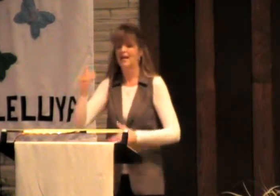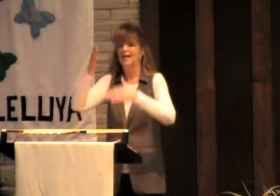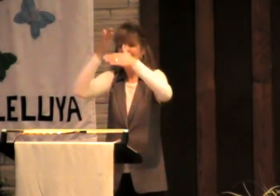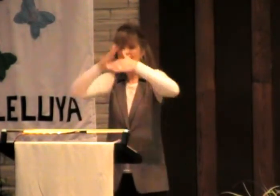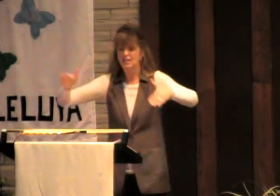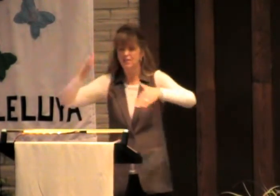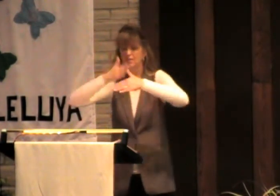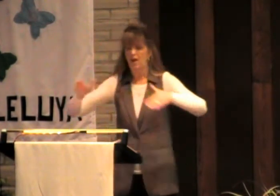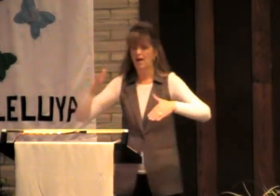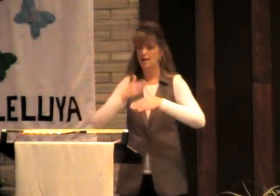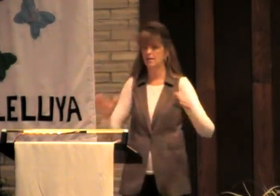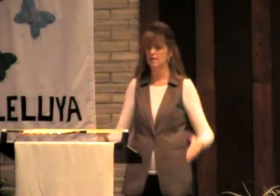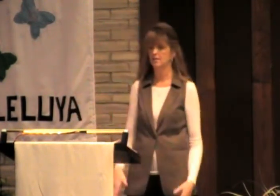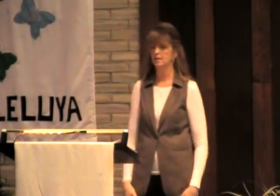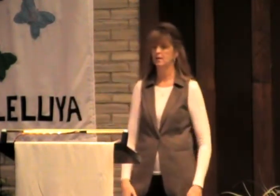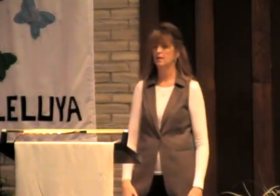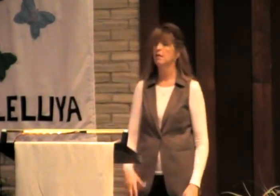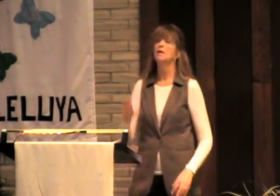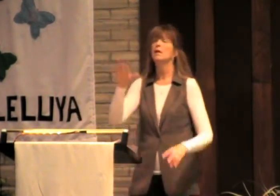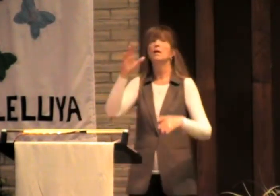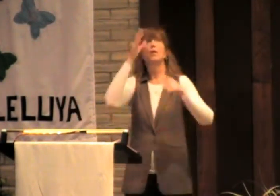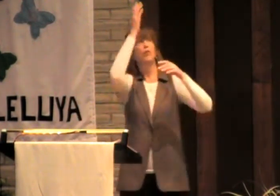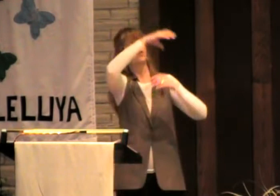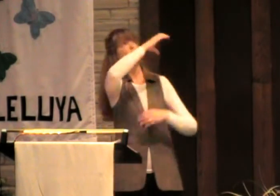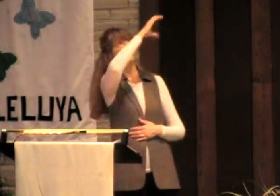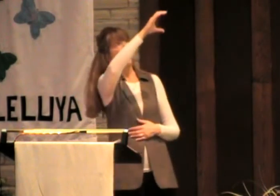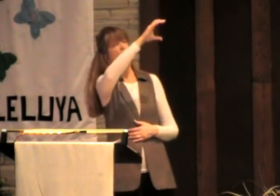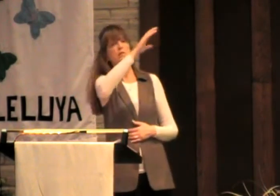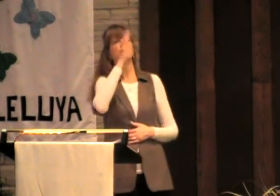The cross helps you to not be divided.